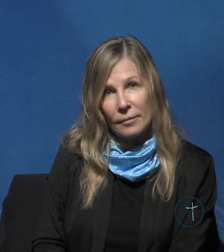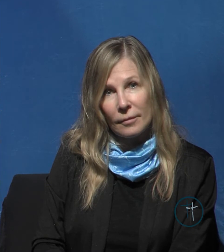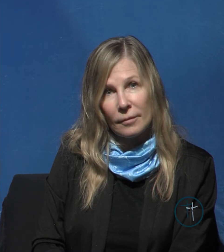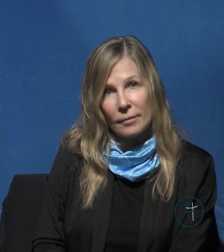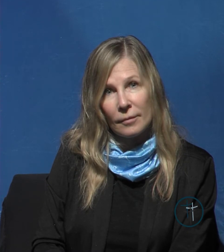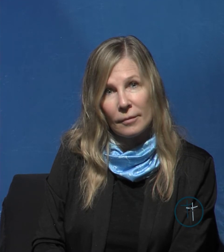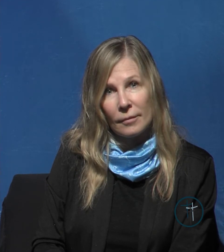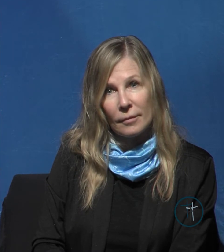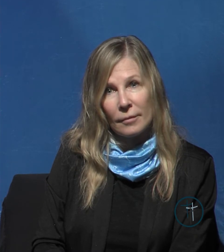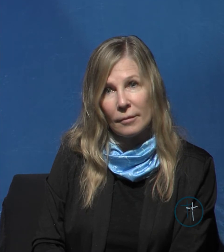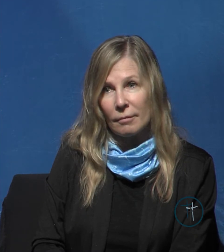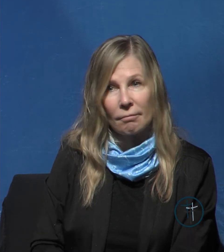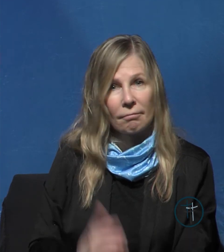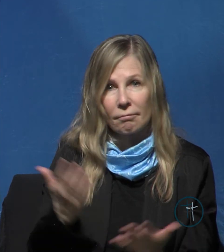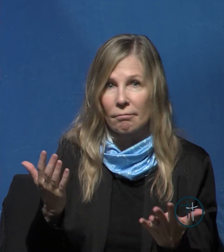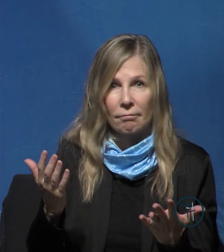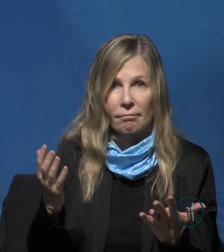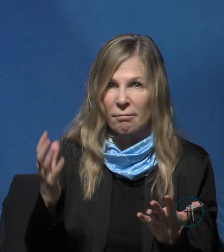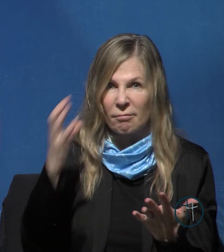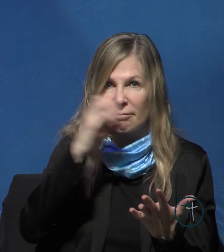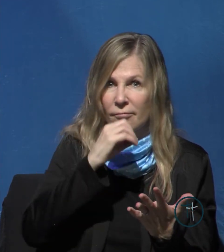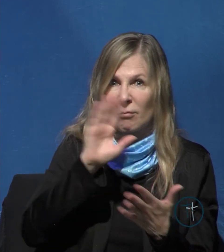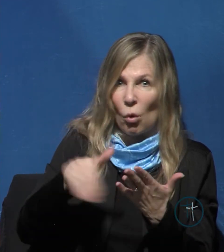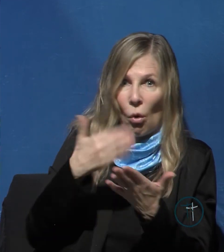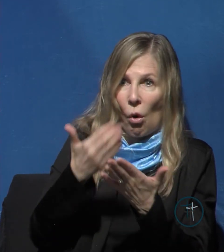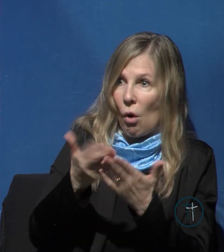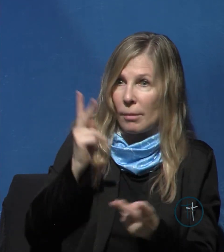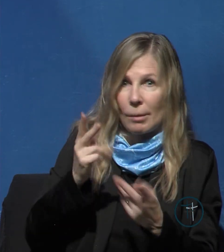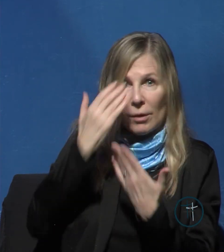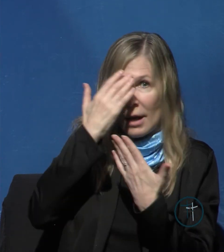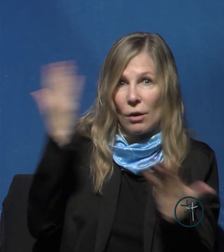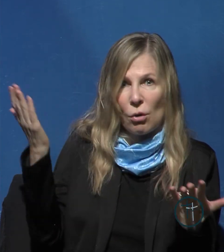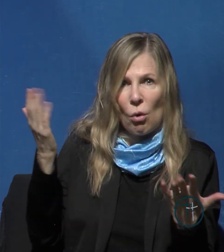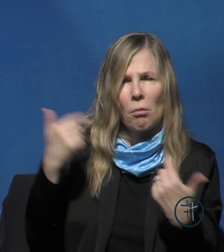They simply saw strangers and said, I can do something, let me do it.